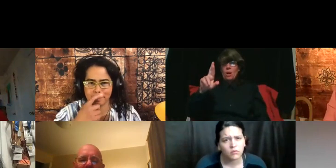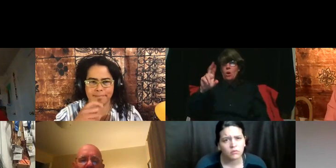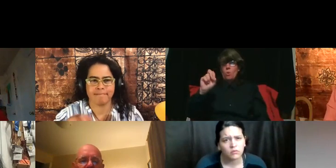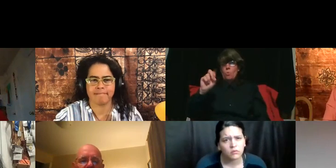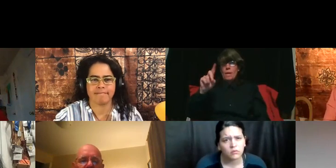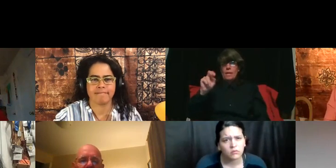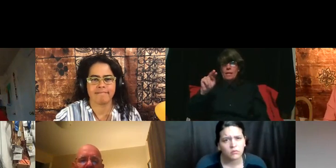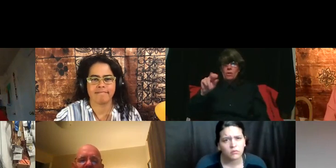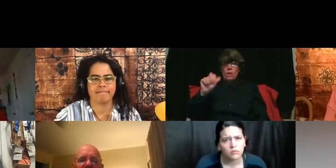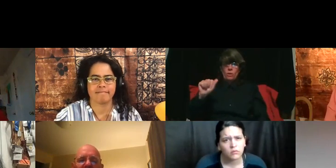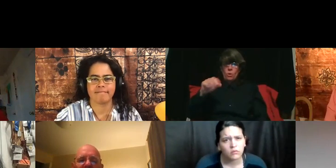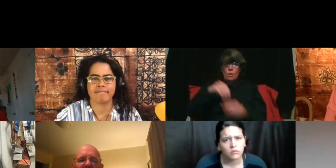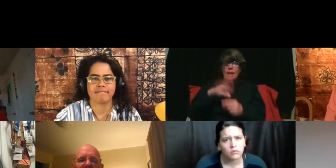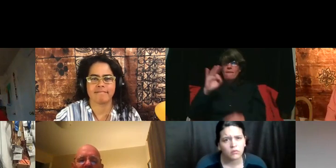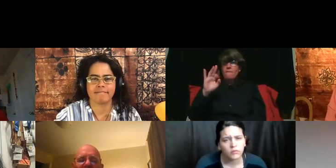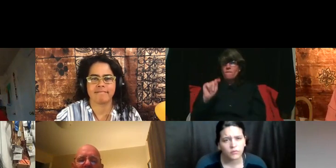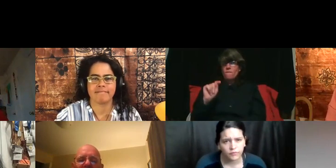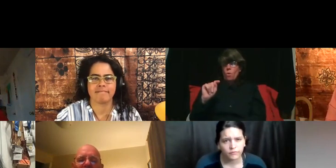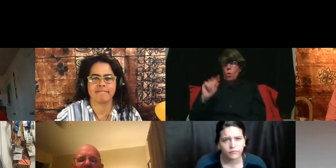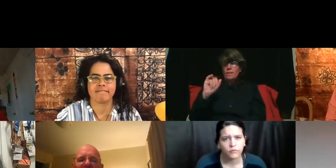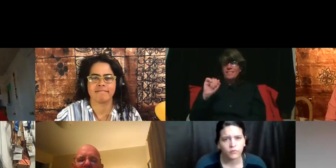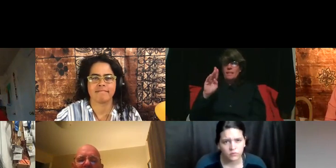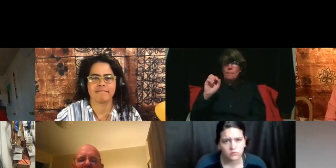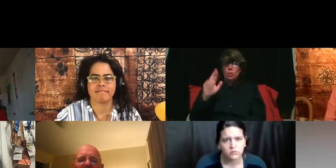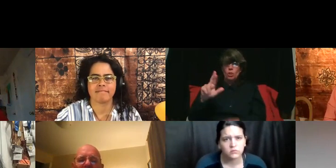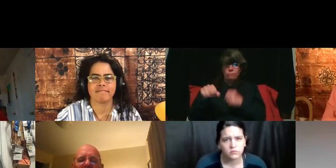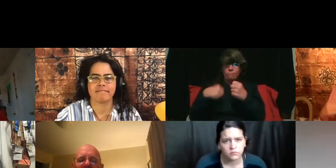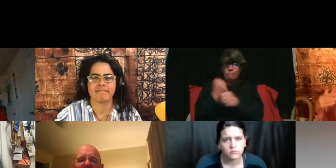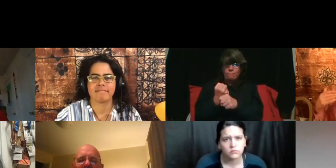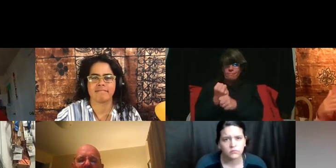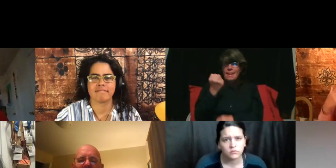in 1863 in the wintertime. And that,